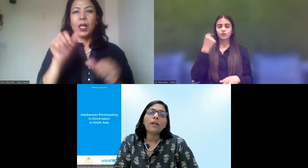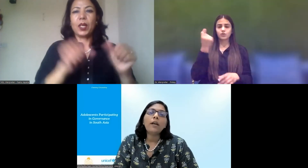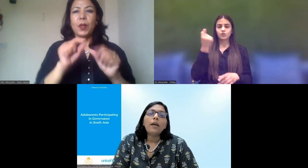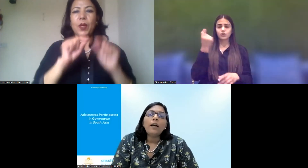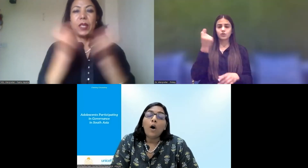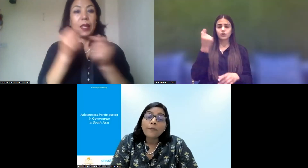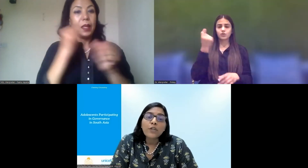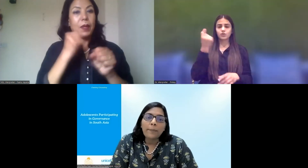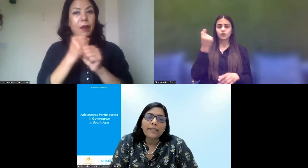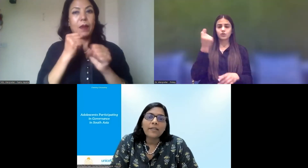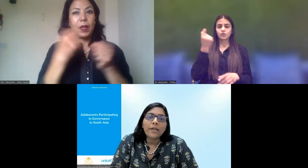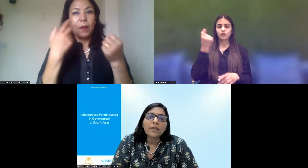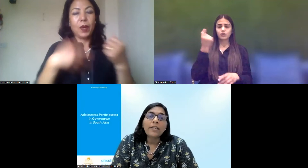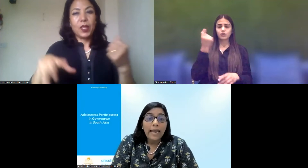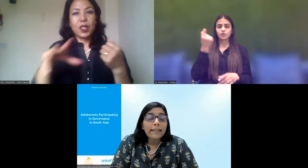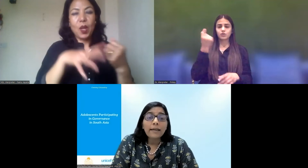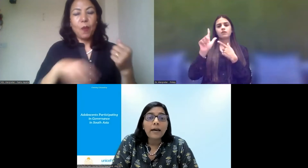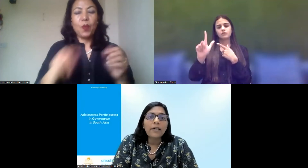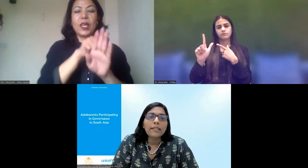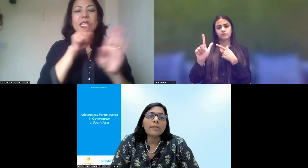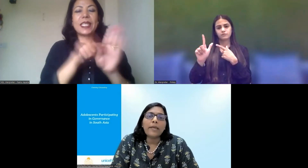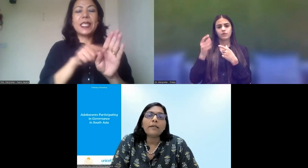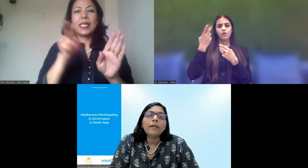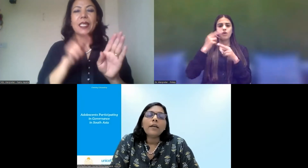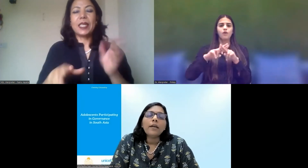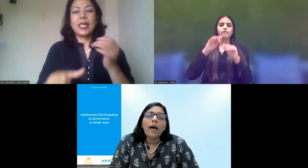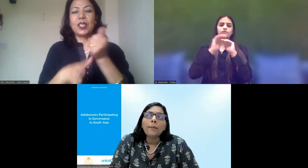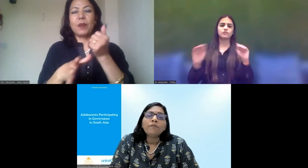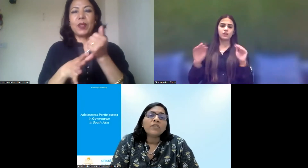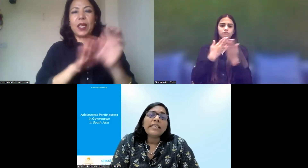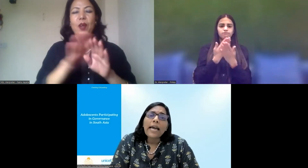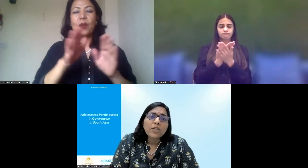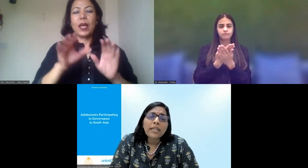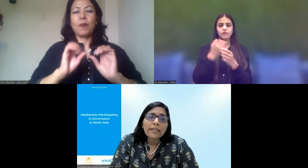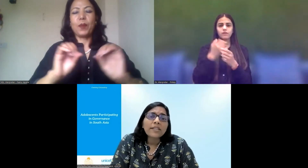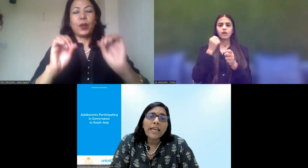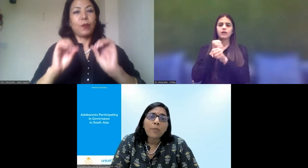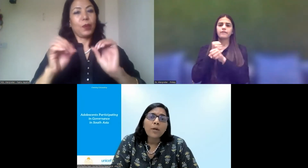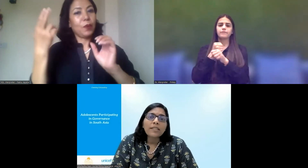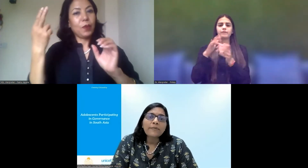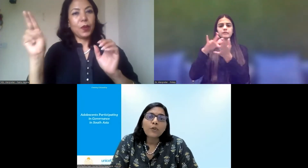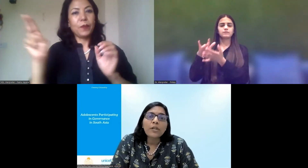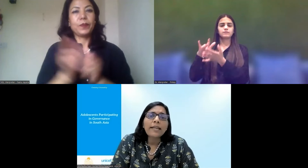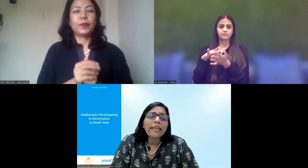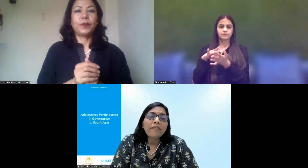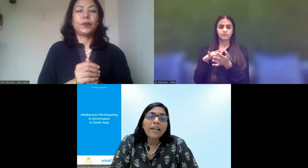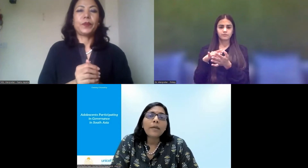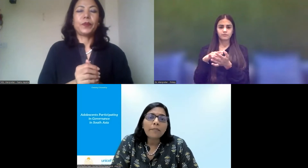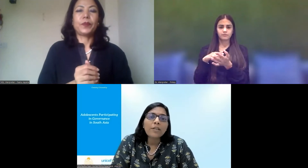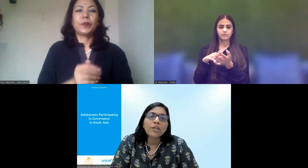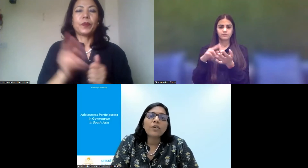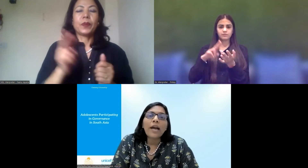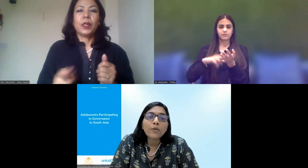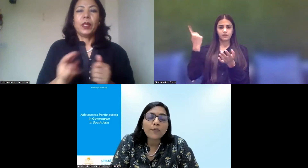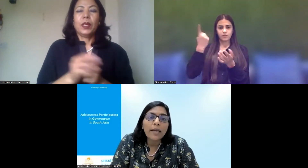model of child participation at the governance sphere. The national and the state policies for children invariably